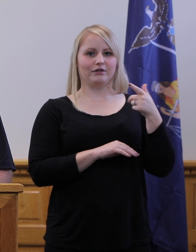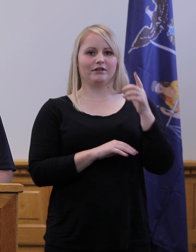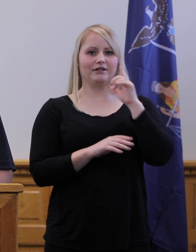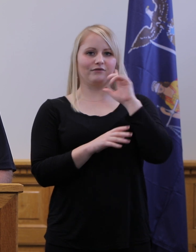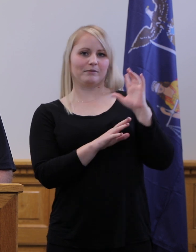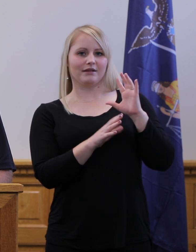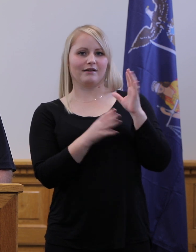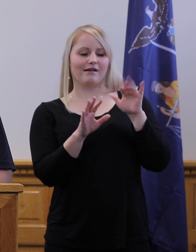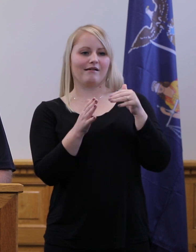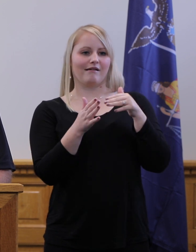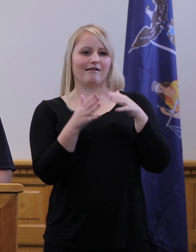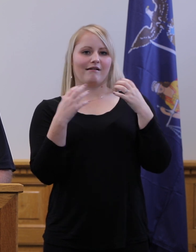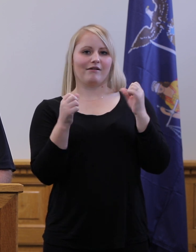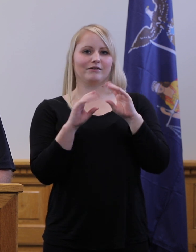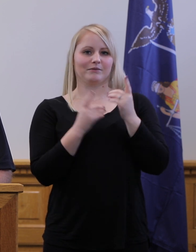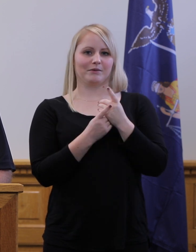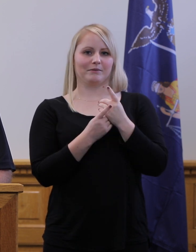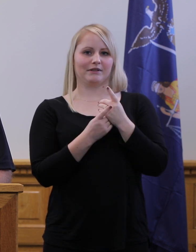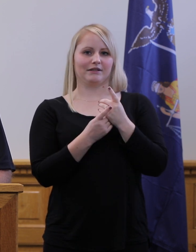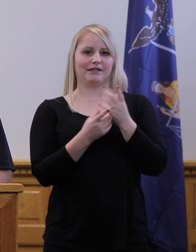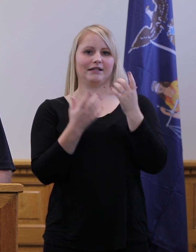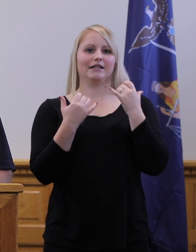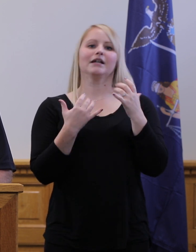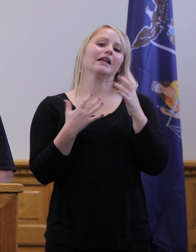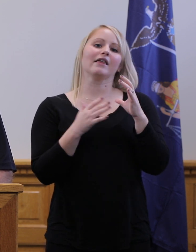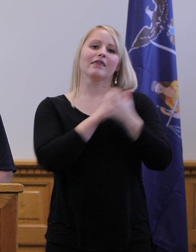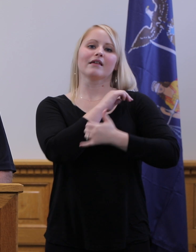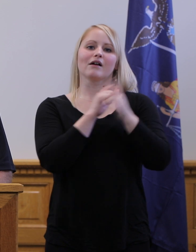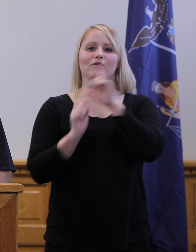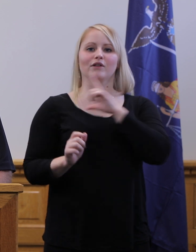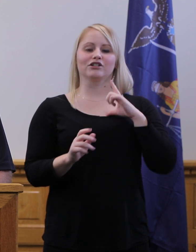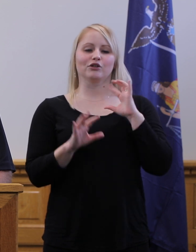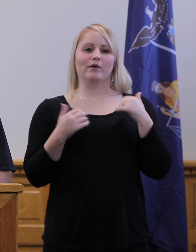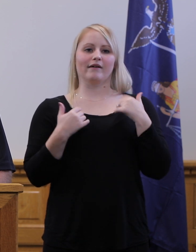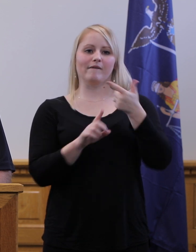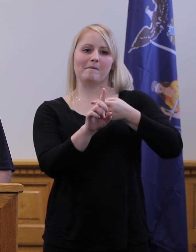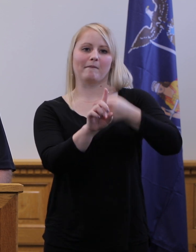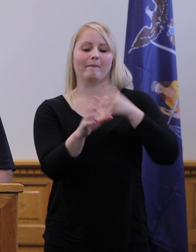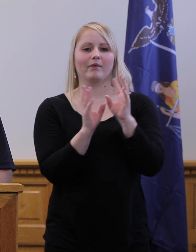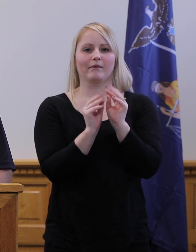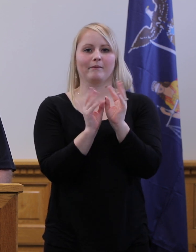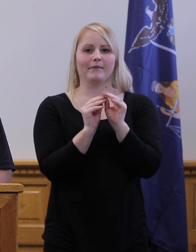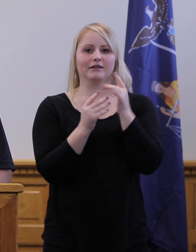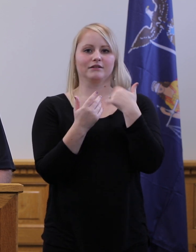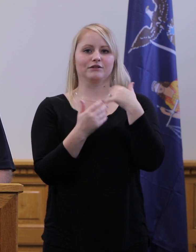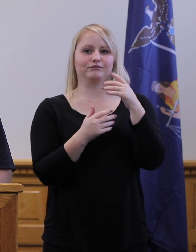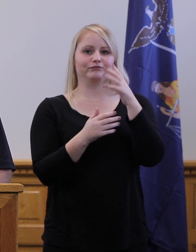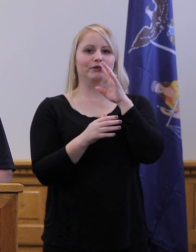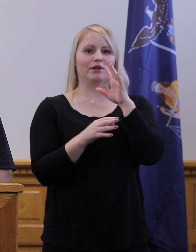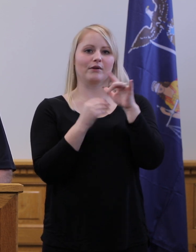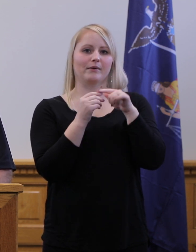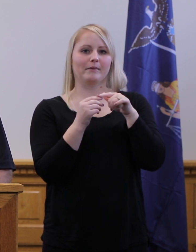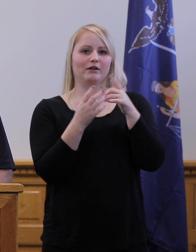this Thursday. The COVID pandemic continues to have a significant impact on county government operations. The loss of revenue